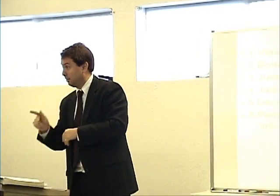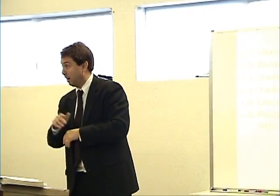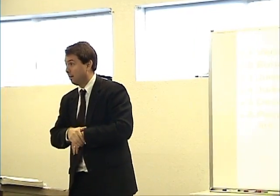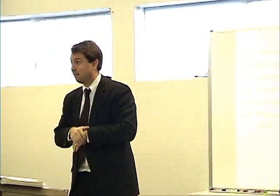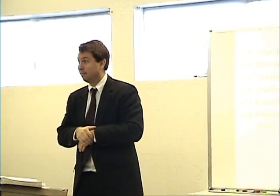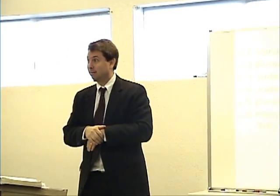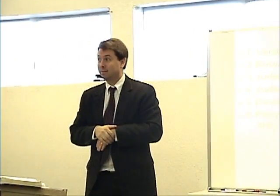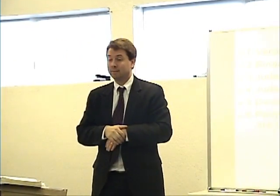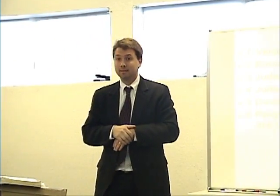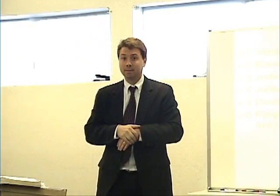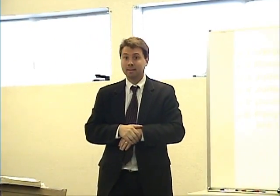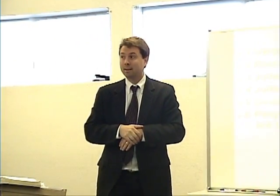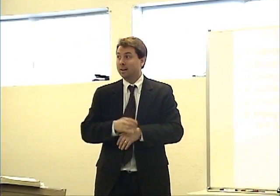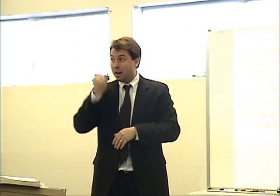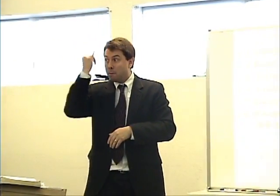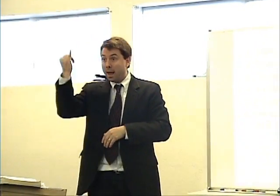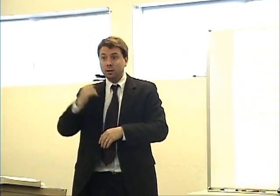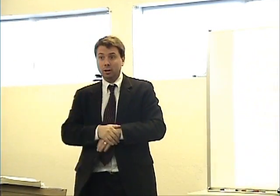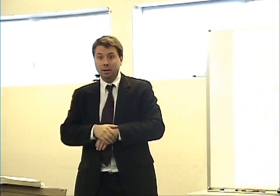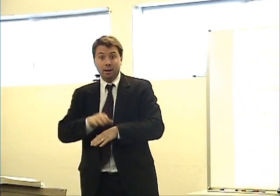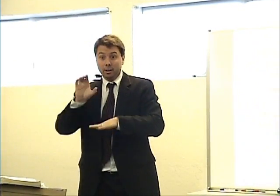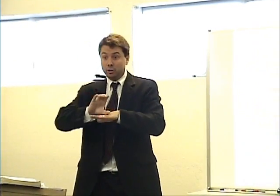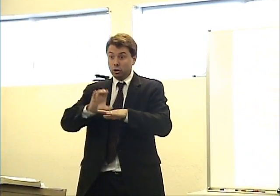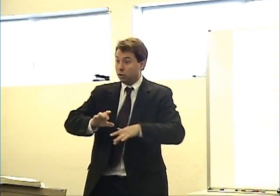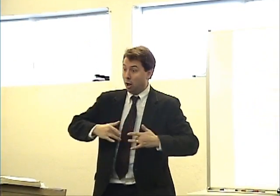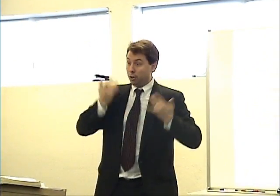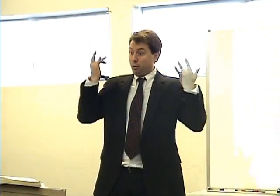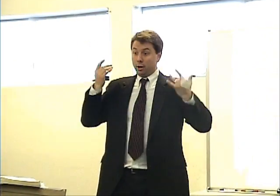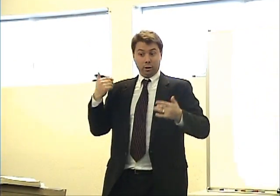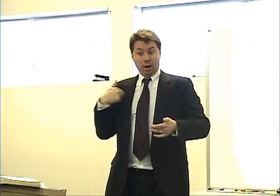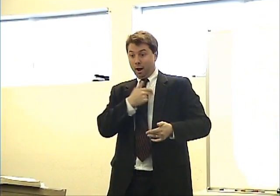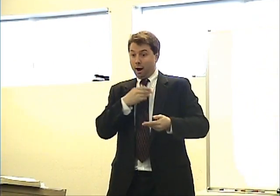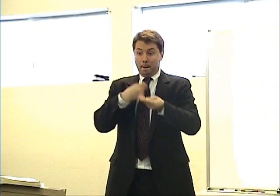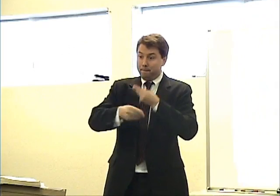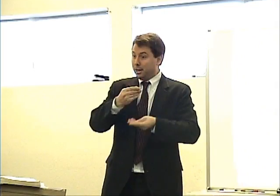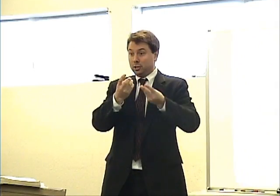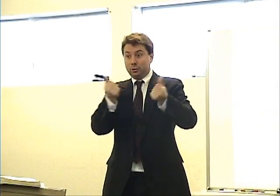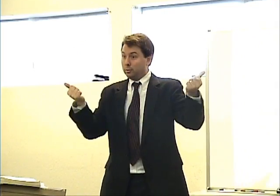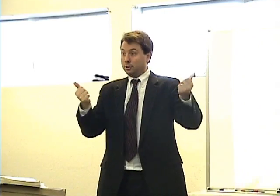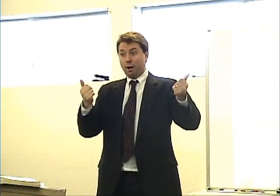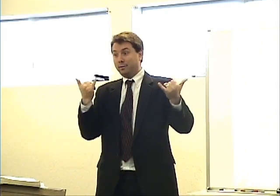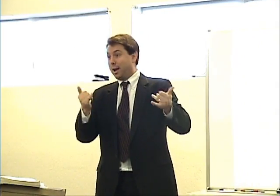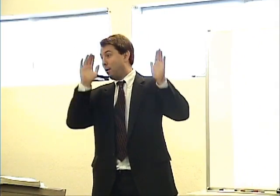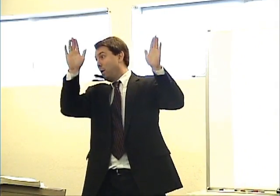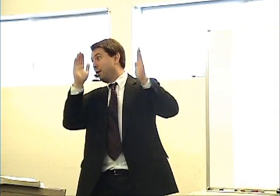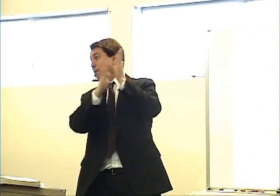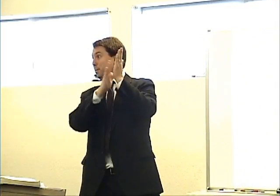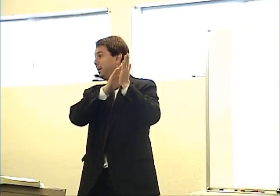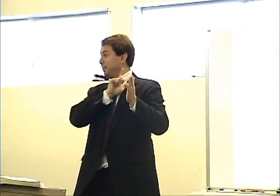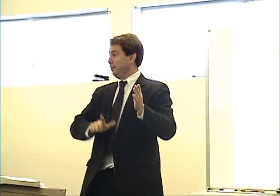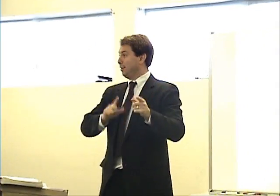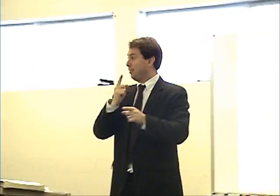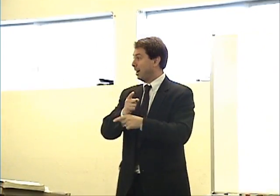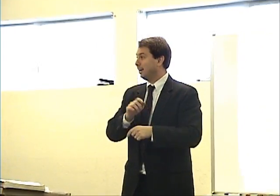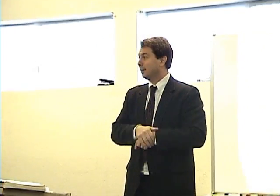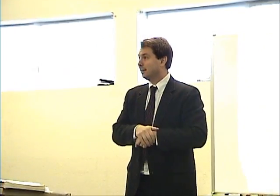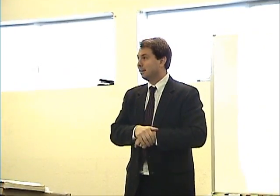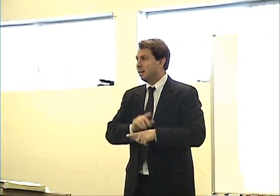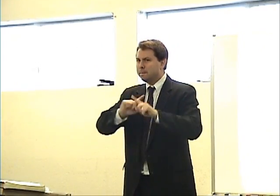okay? Now imagine, the church, thrilled, our budget is resolved now, wonderful, praise the Lord, right? But